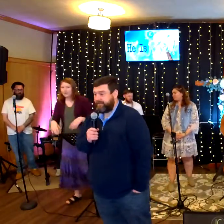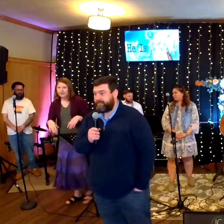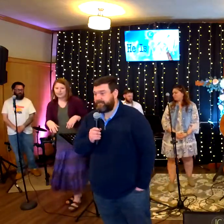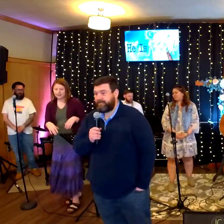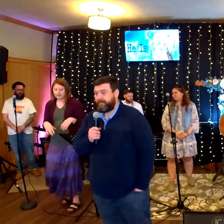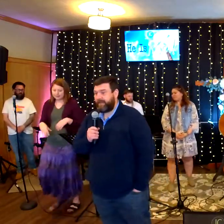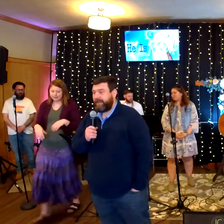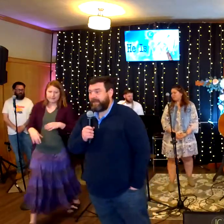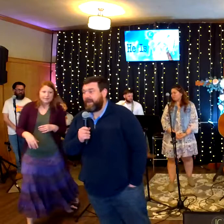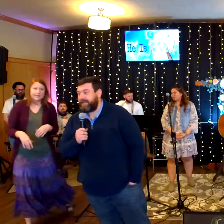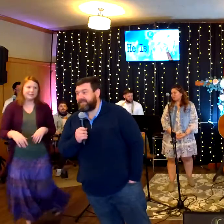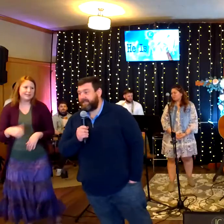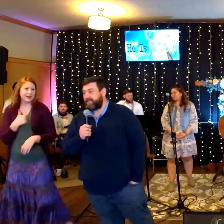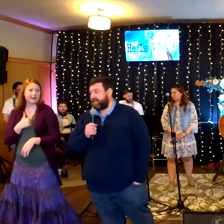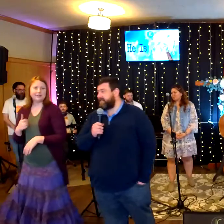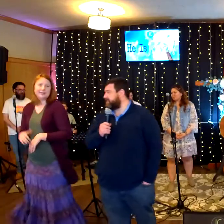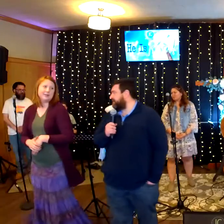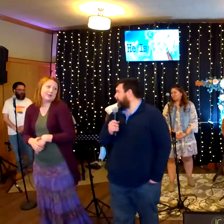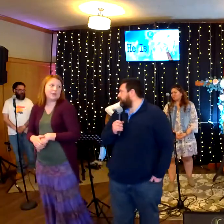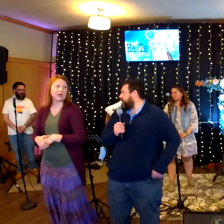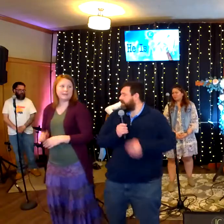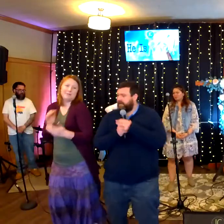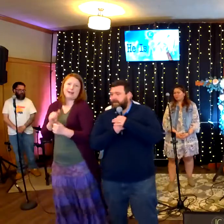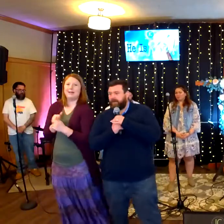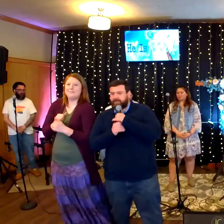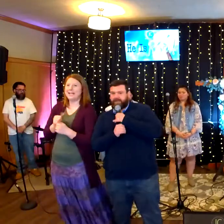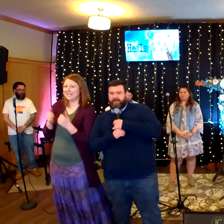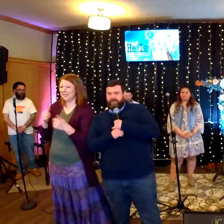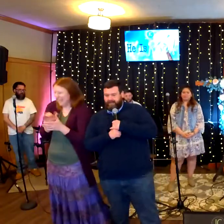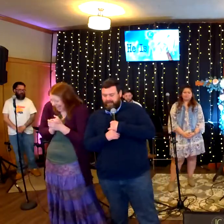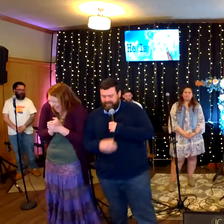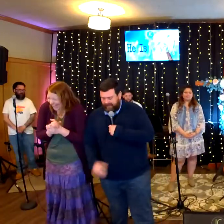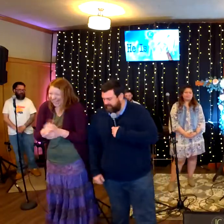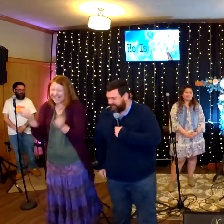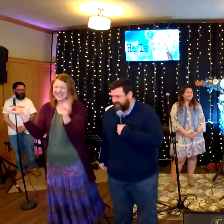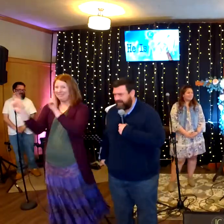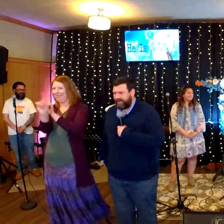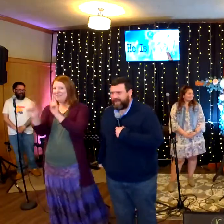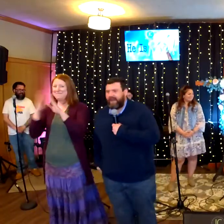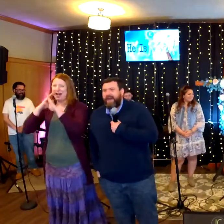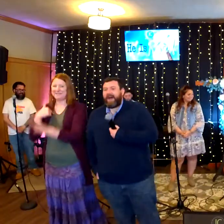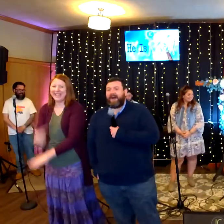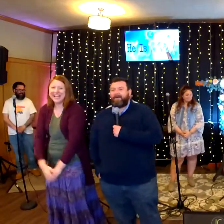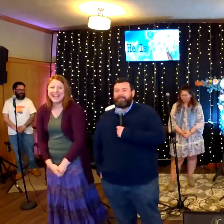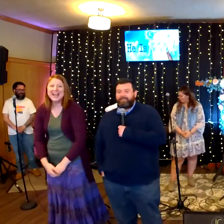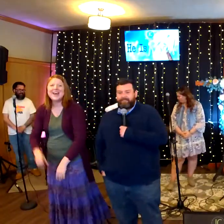Easter. Guys, this is... Oh, sorry. Yes, absolutely.